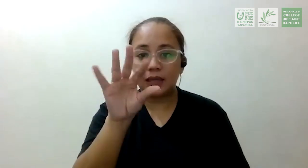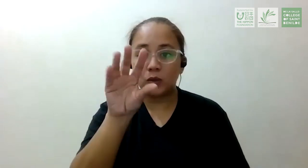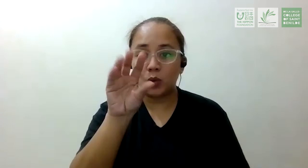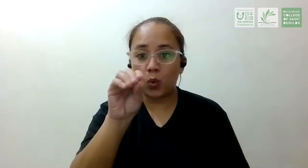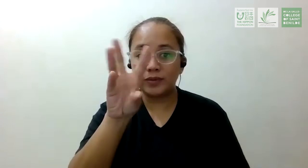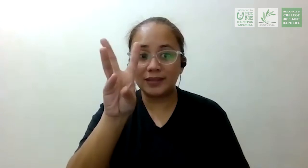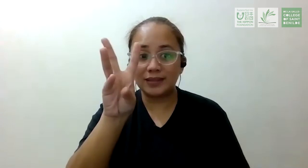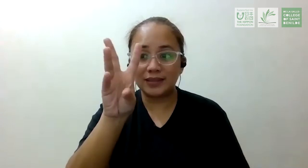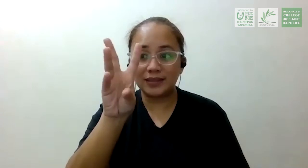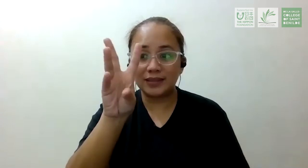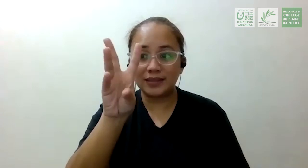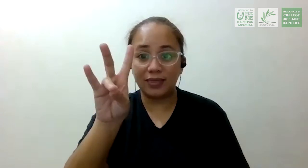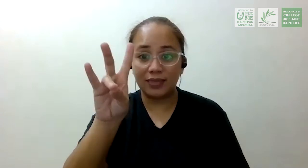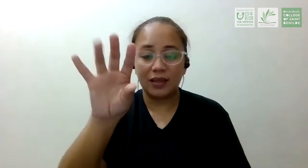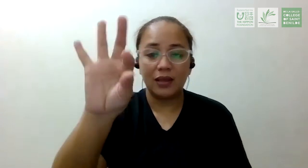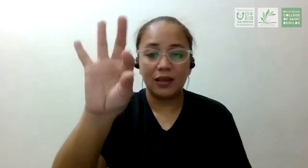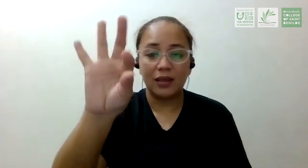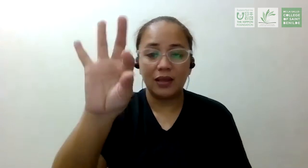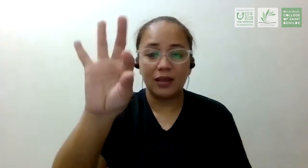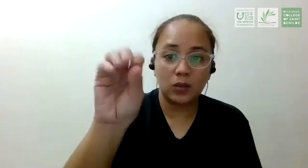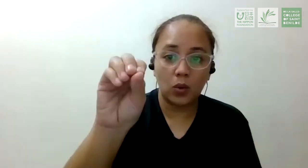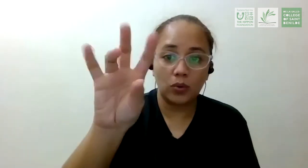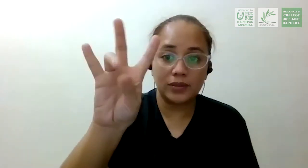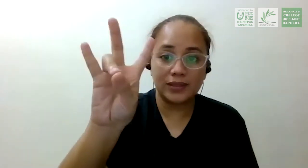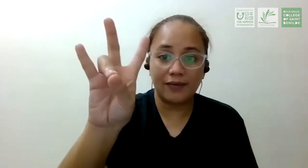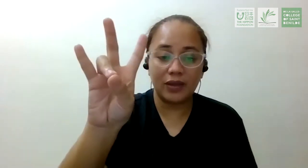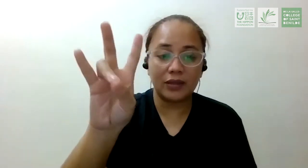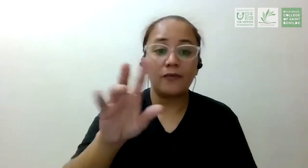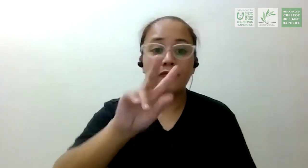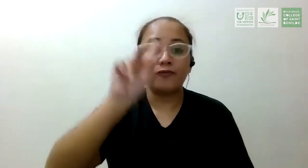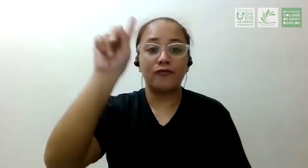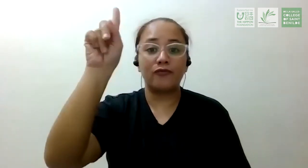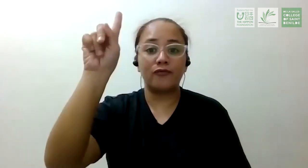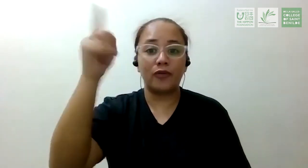1907, first school in Philippines